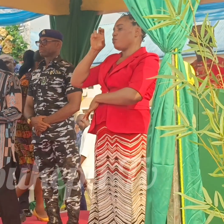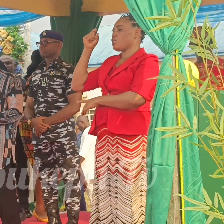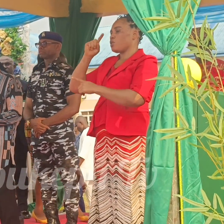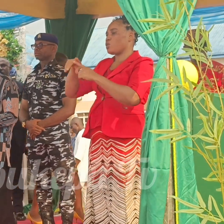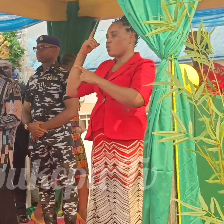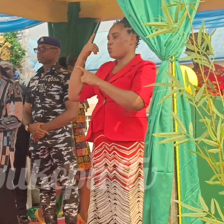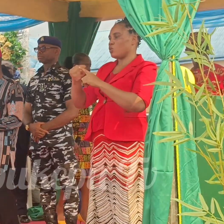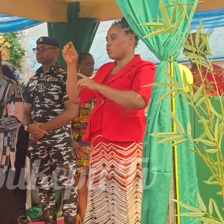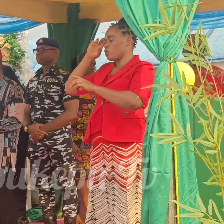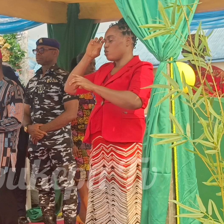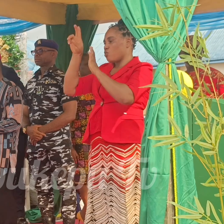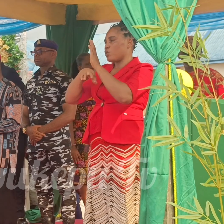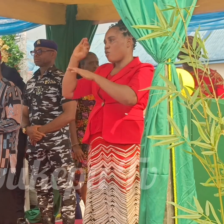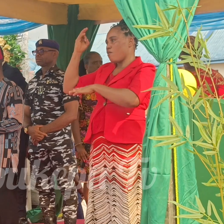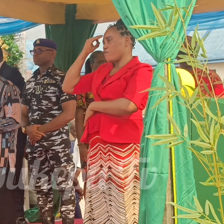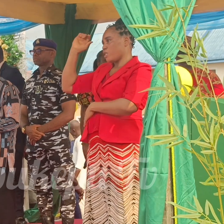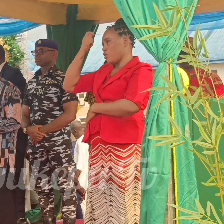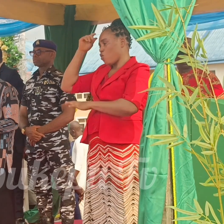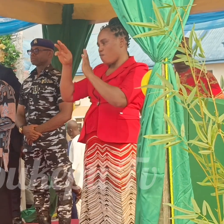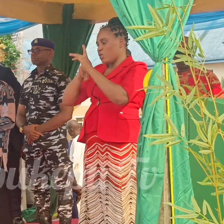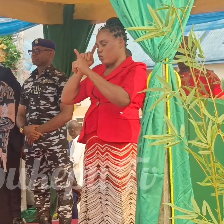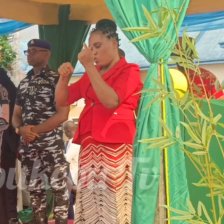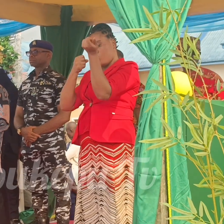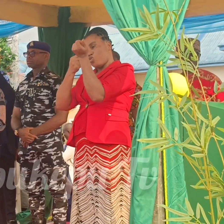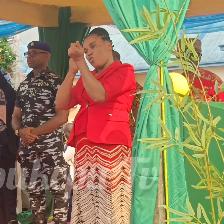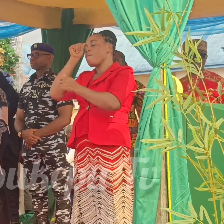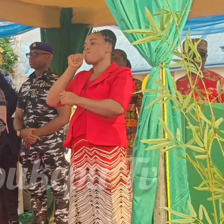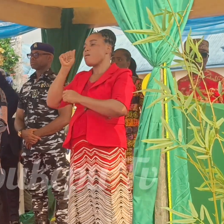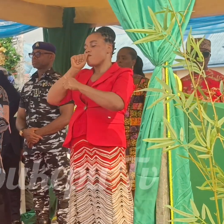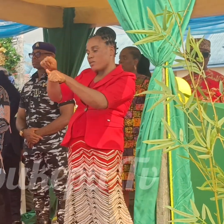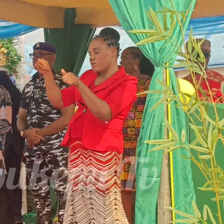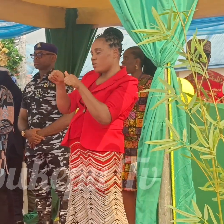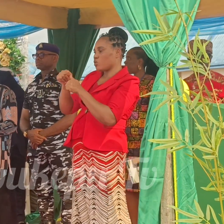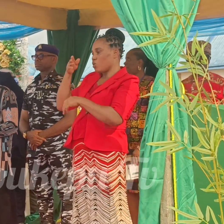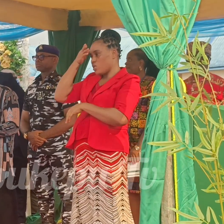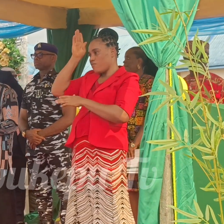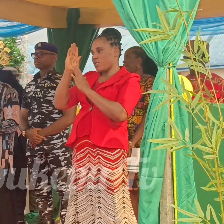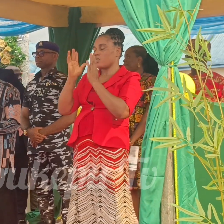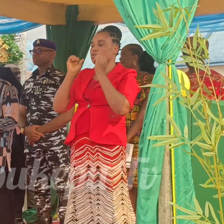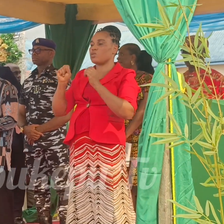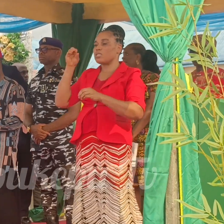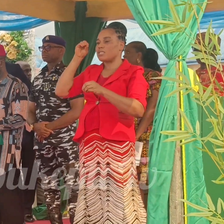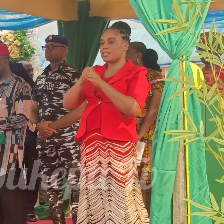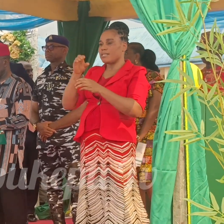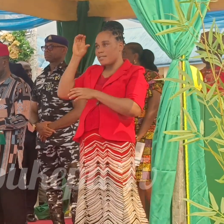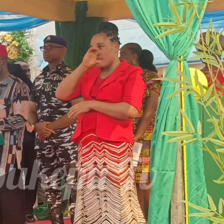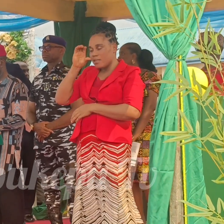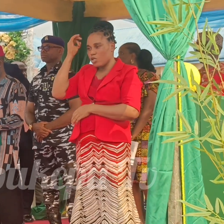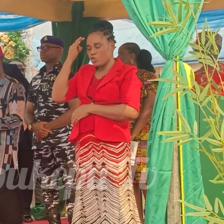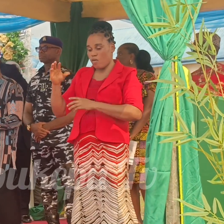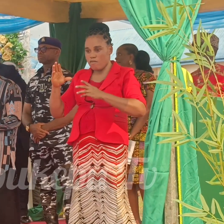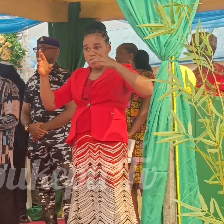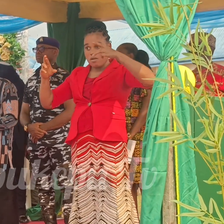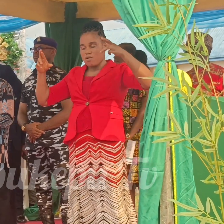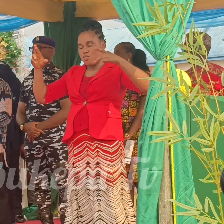the commitment of the federal government to support private sector investors in search of a